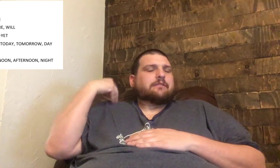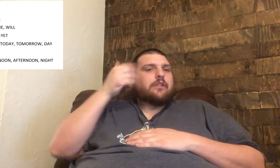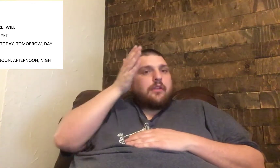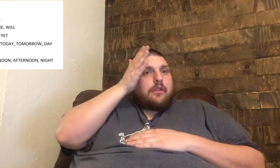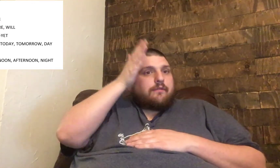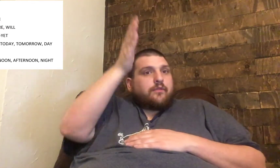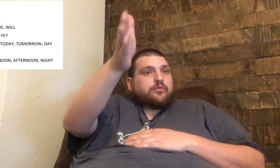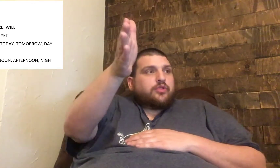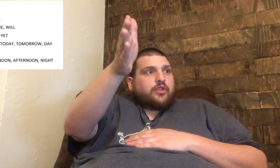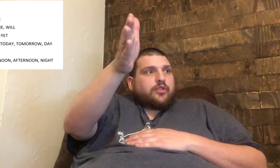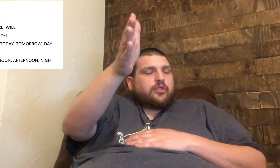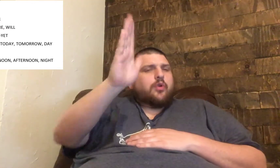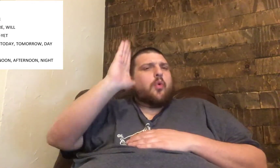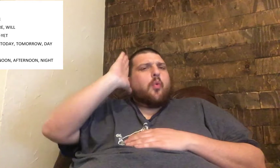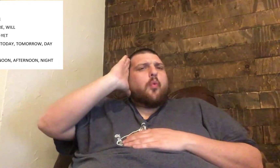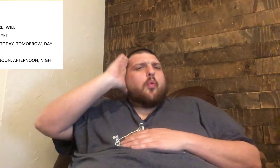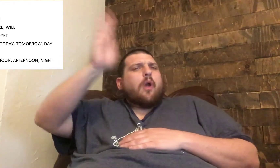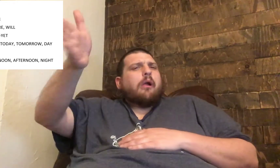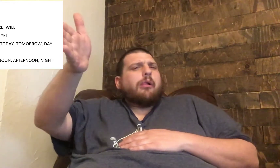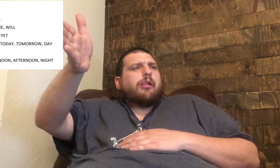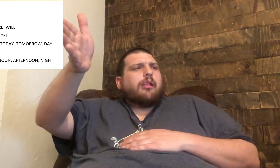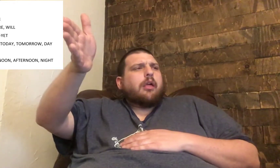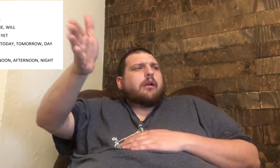past, future, will,